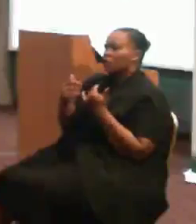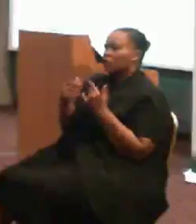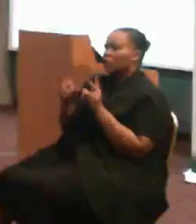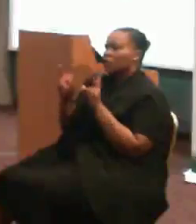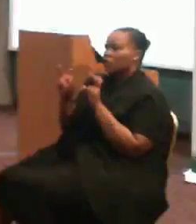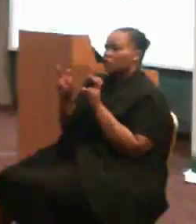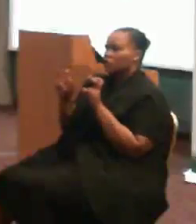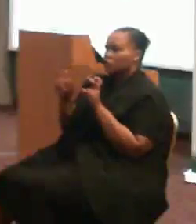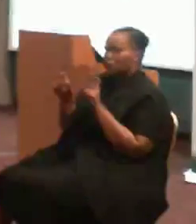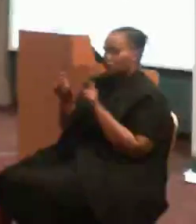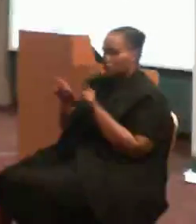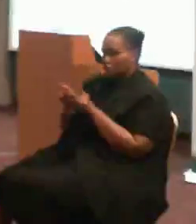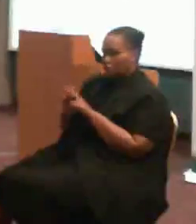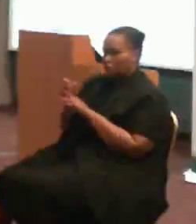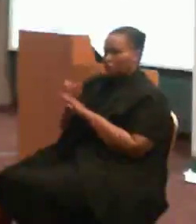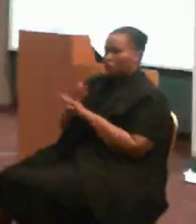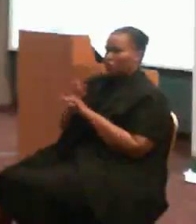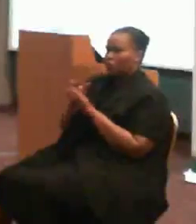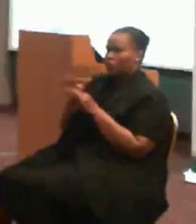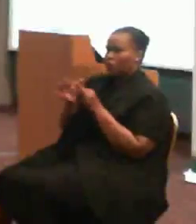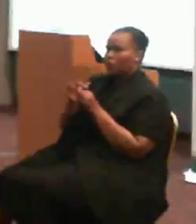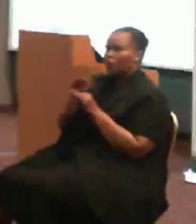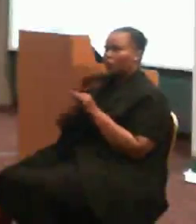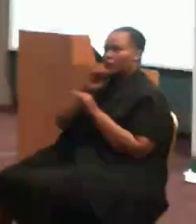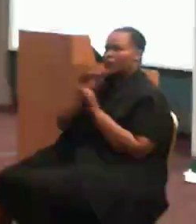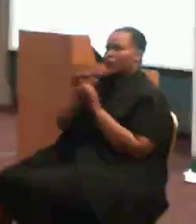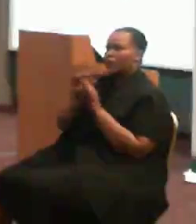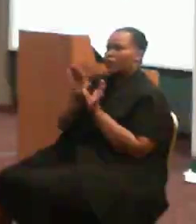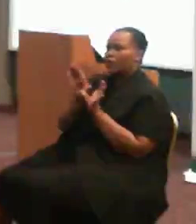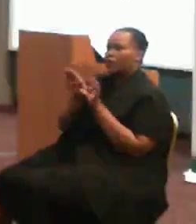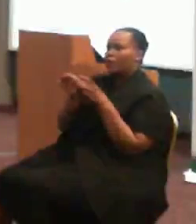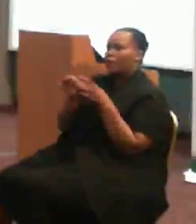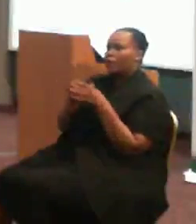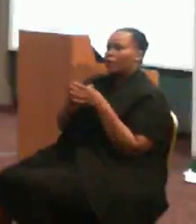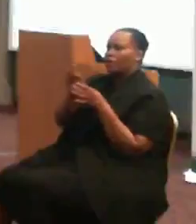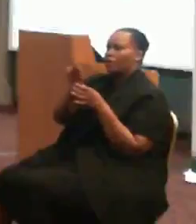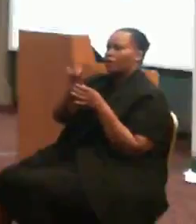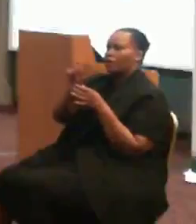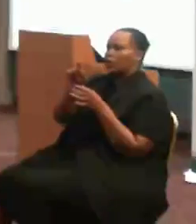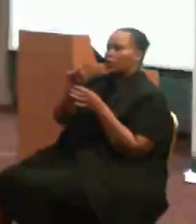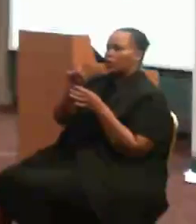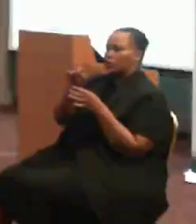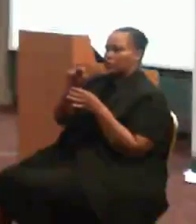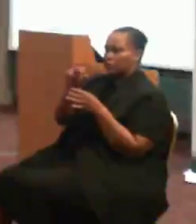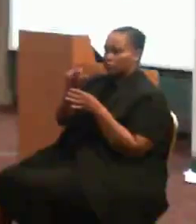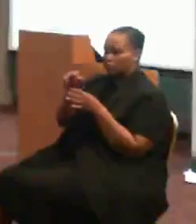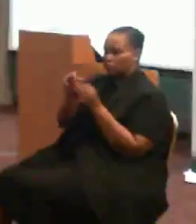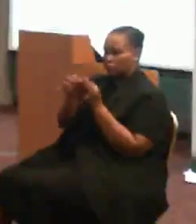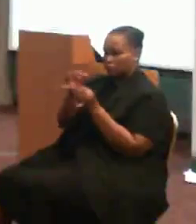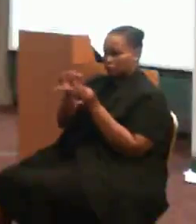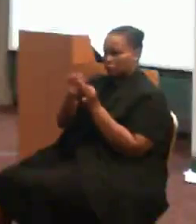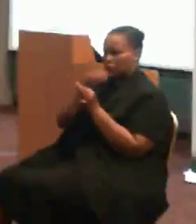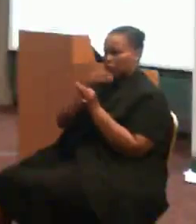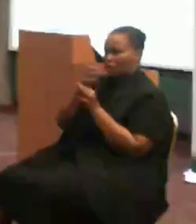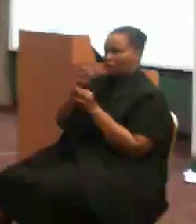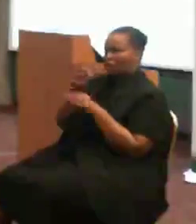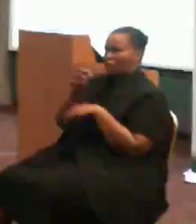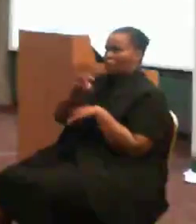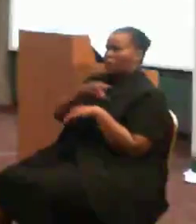about: execution and operational risks. And this is within management's